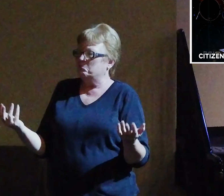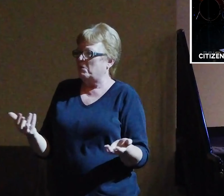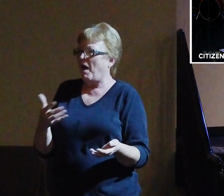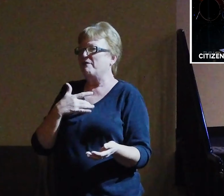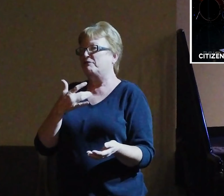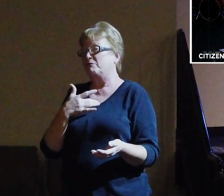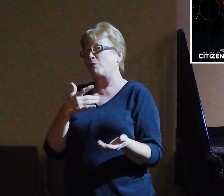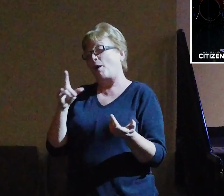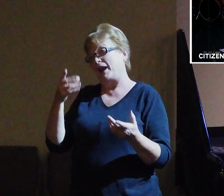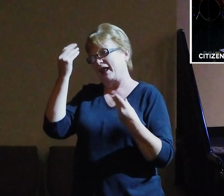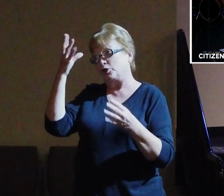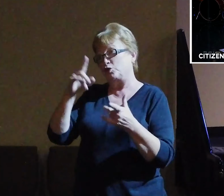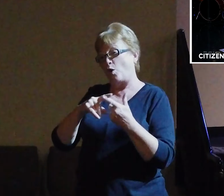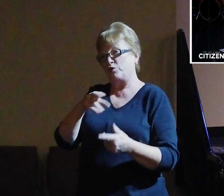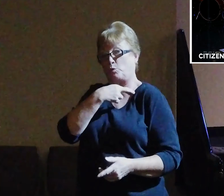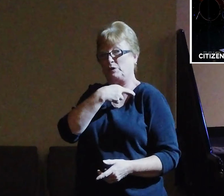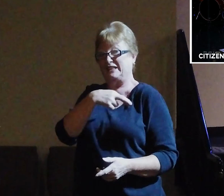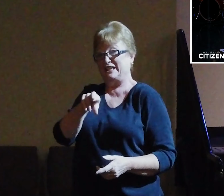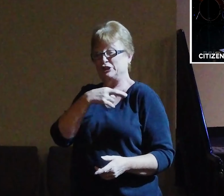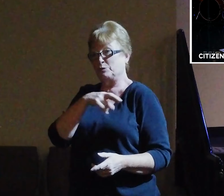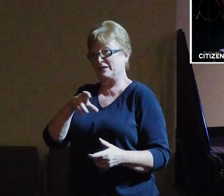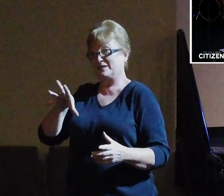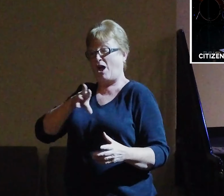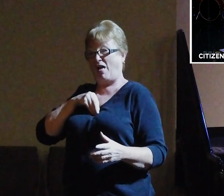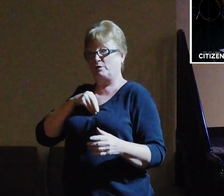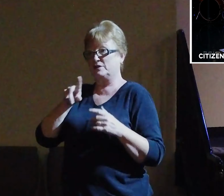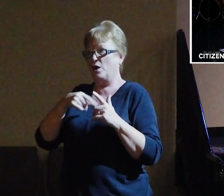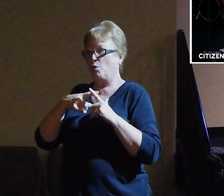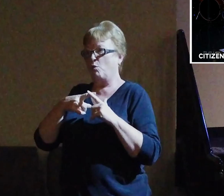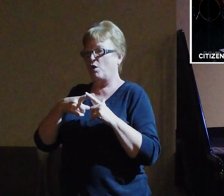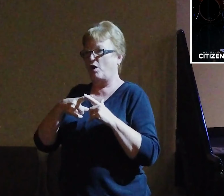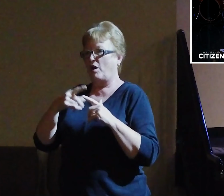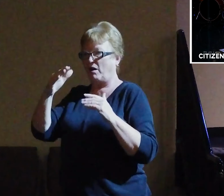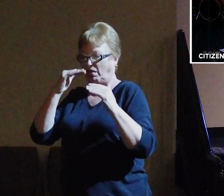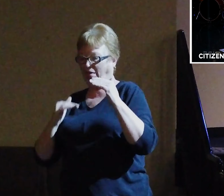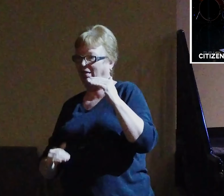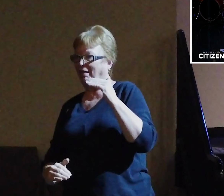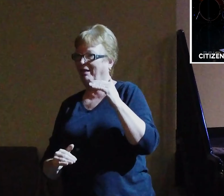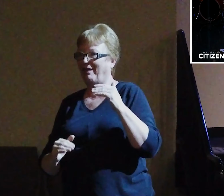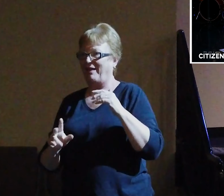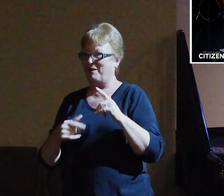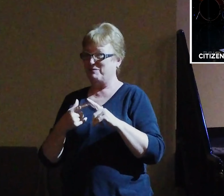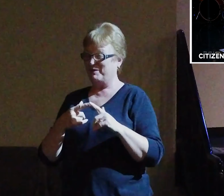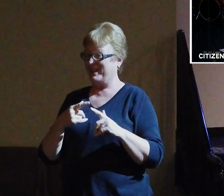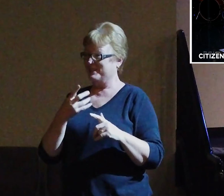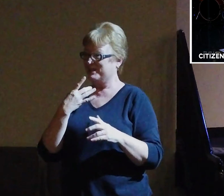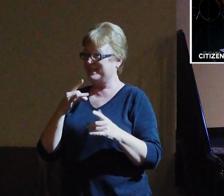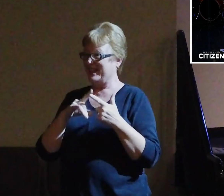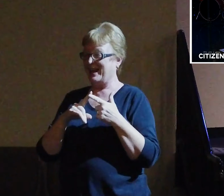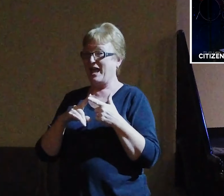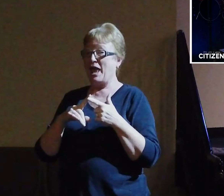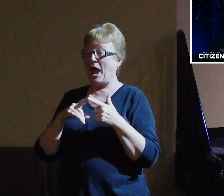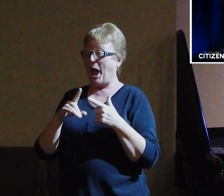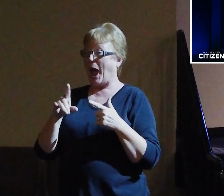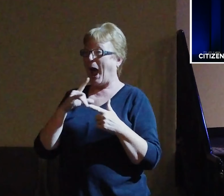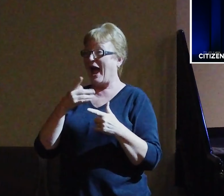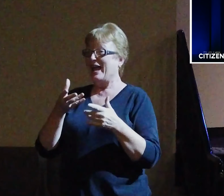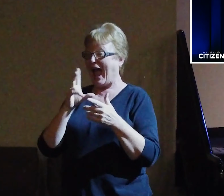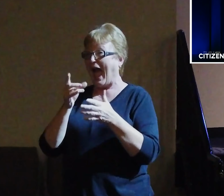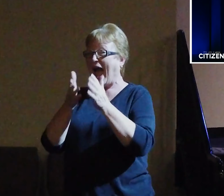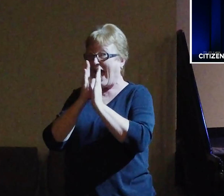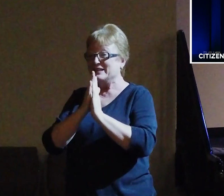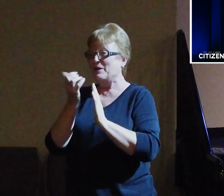I will say this, though. The religious tolerance and acceptance was pushed a little lower on that scale, believe it or not. And I did ask